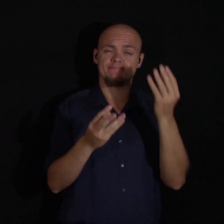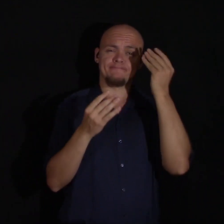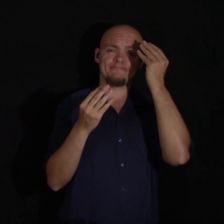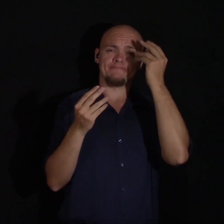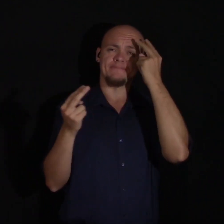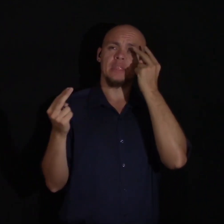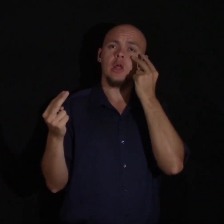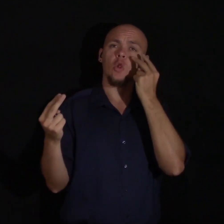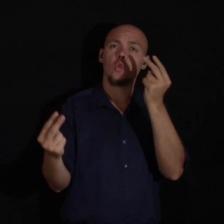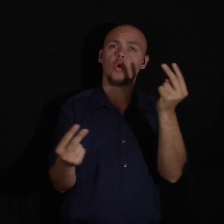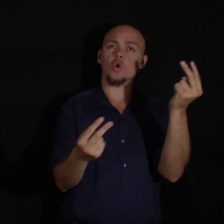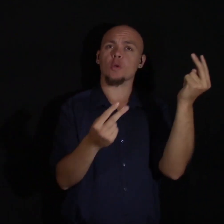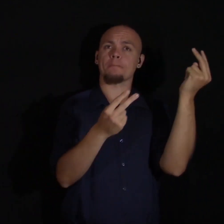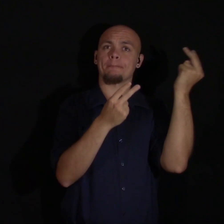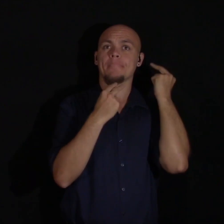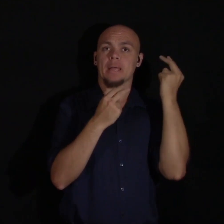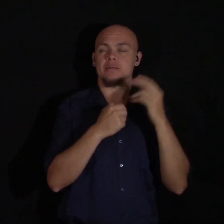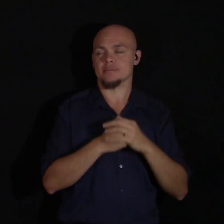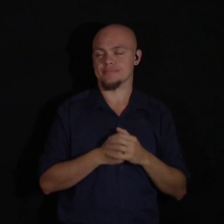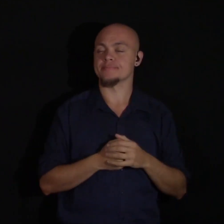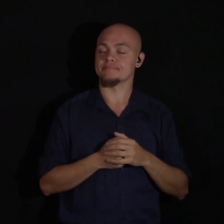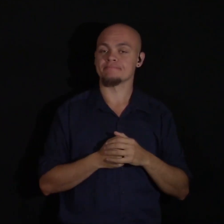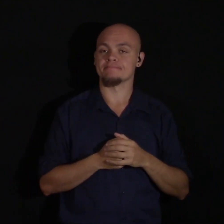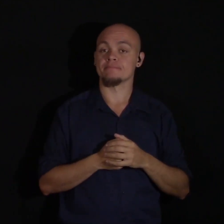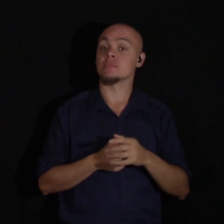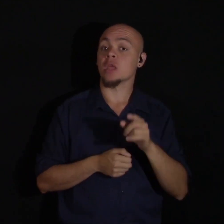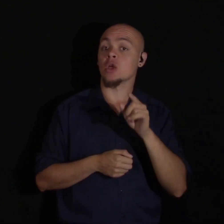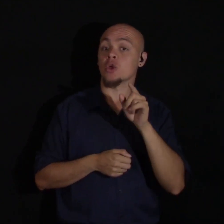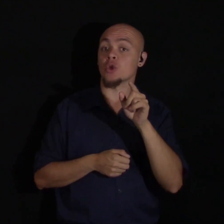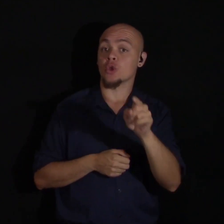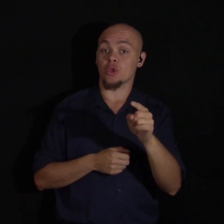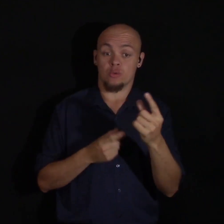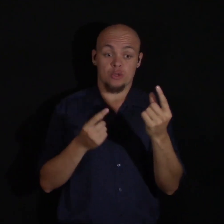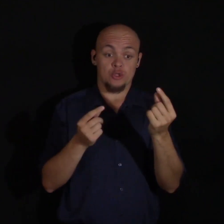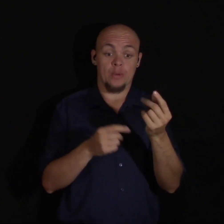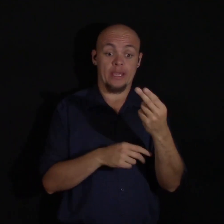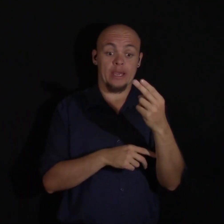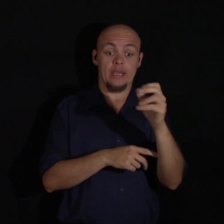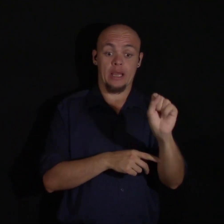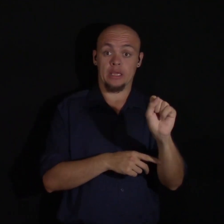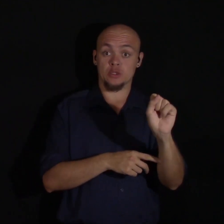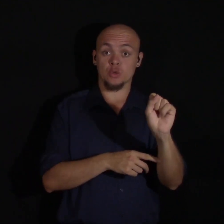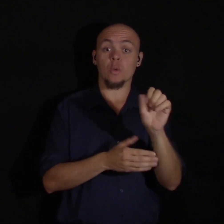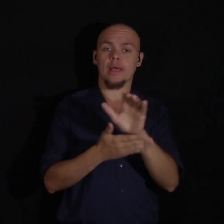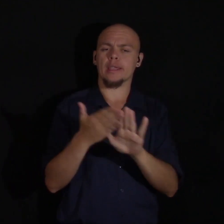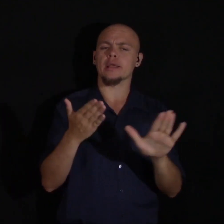back. I want you to think back to what you were doing in high school and college.